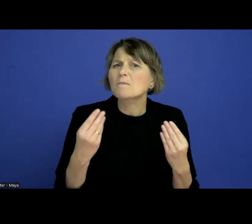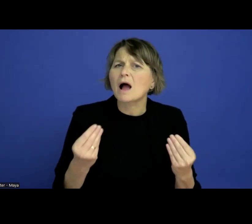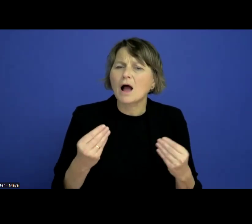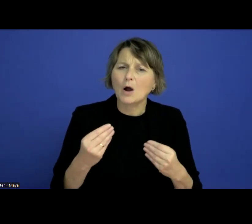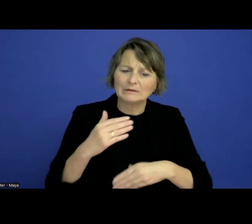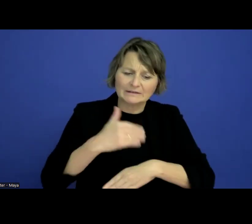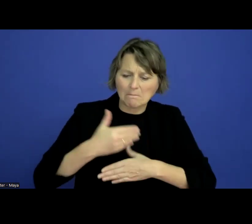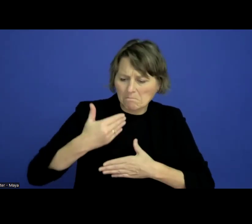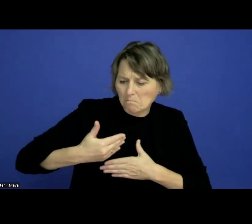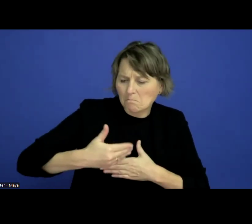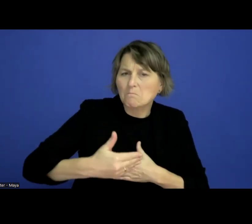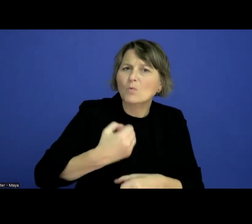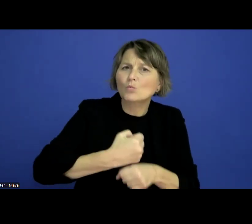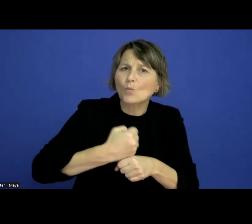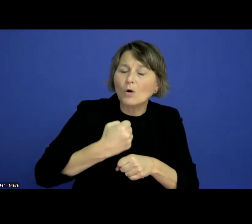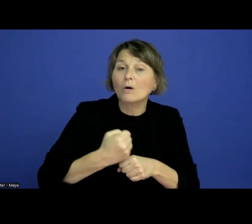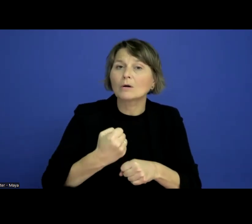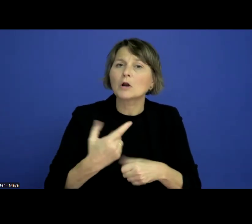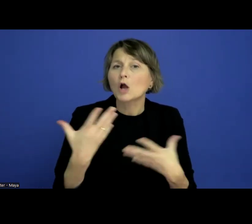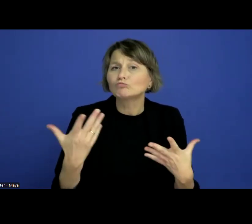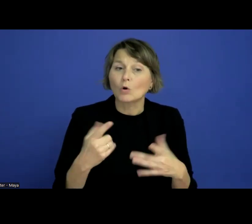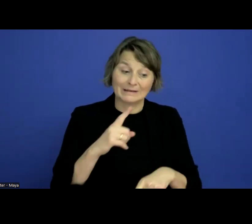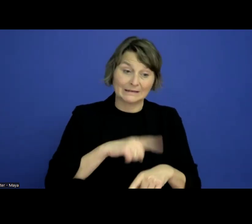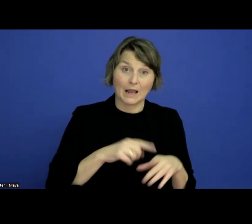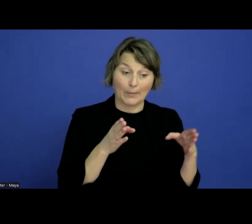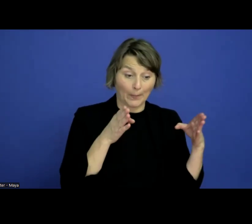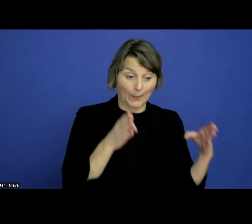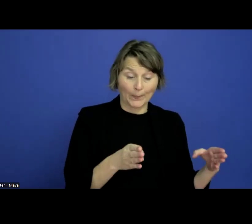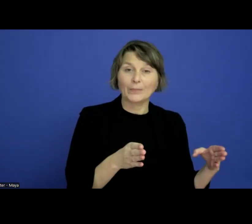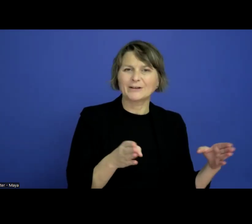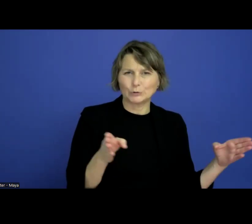temporary part-time work scheme.